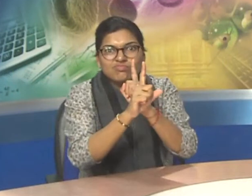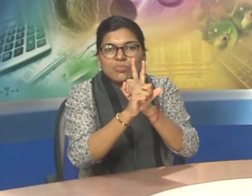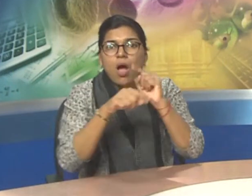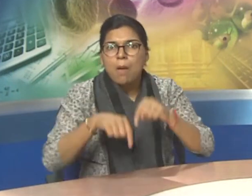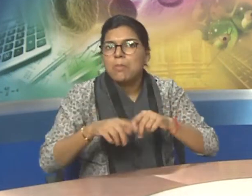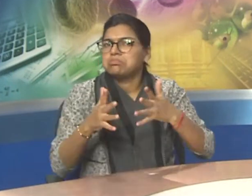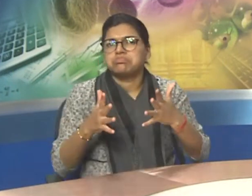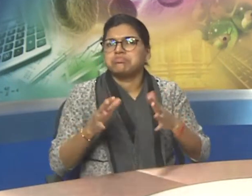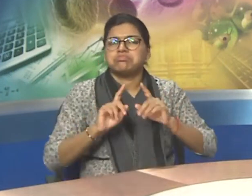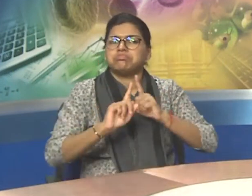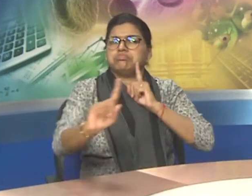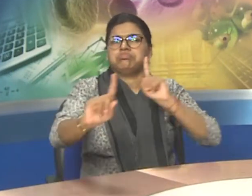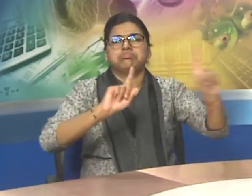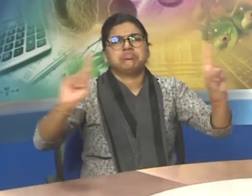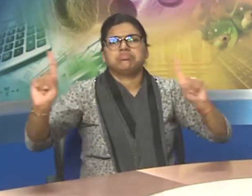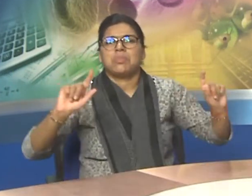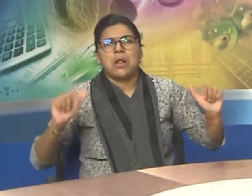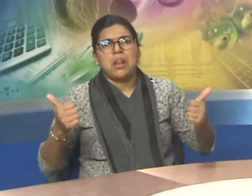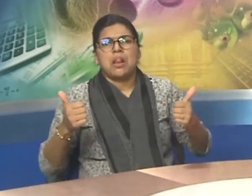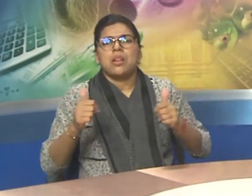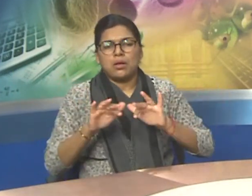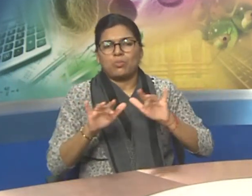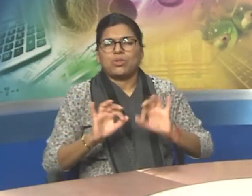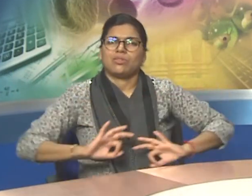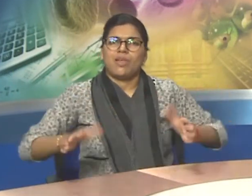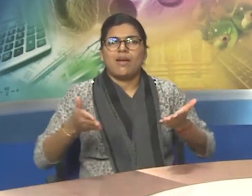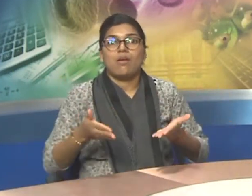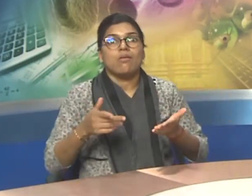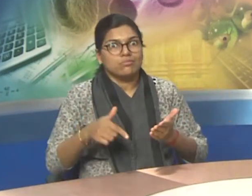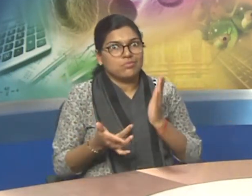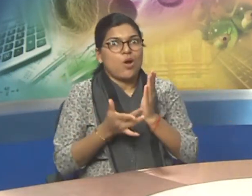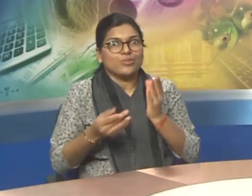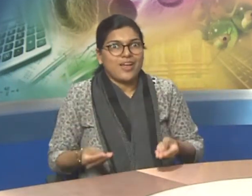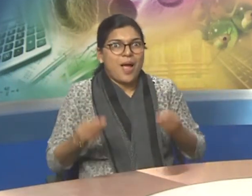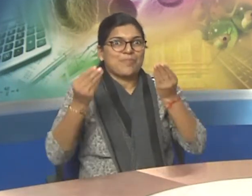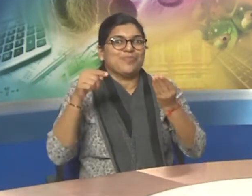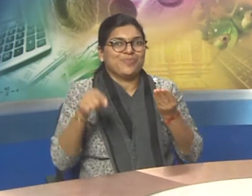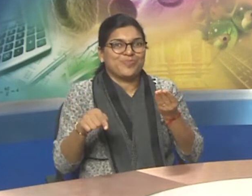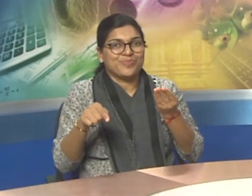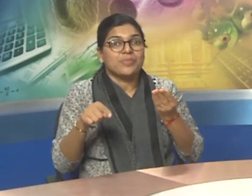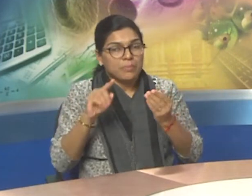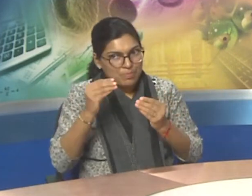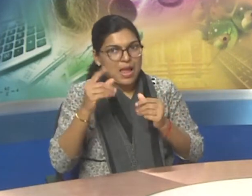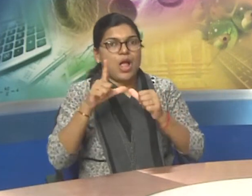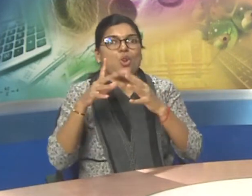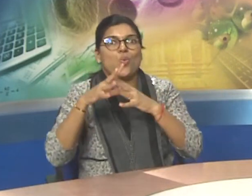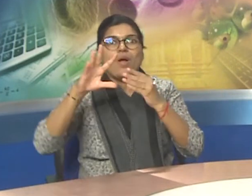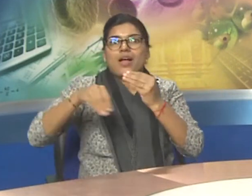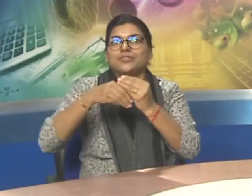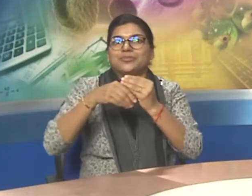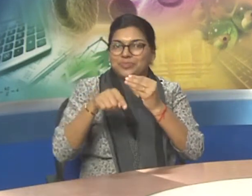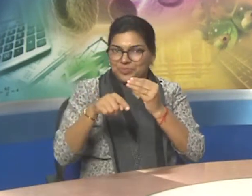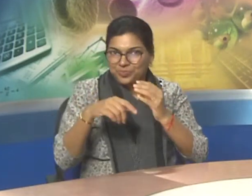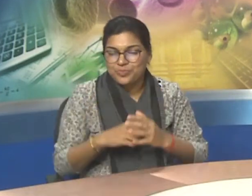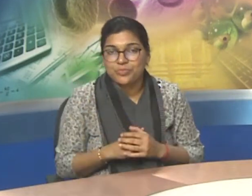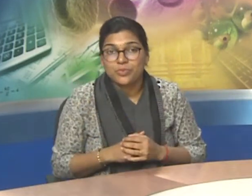This is something which is important. And just by sitting at one place, we can utilize the library and save the